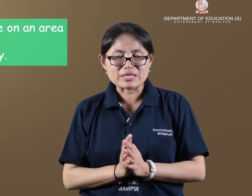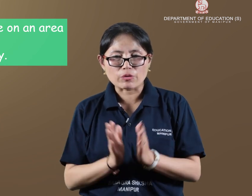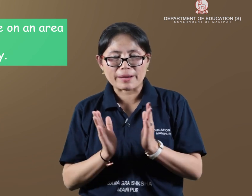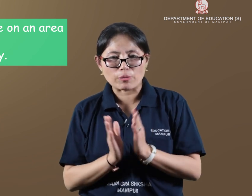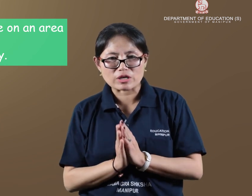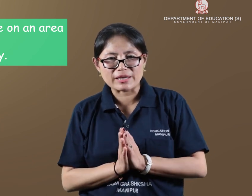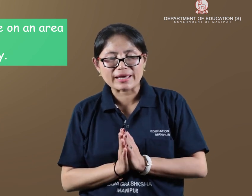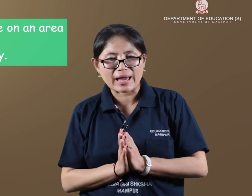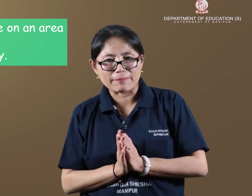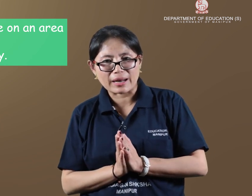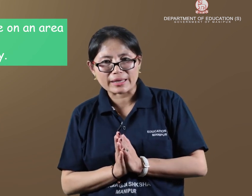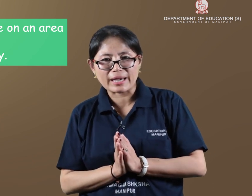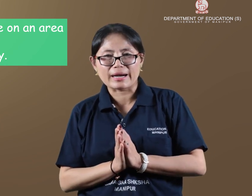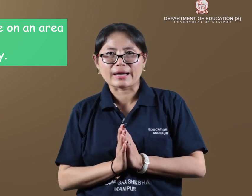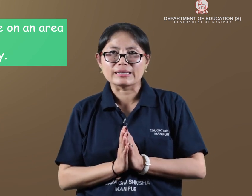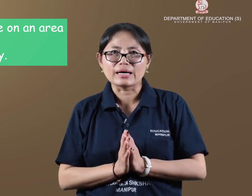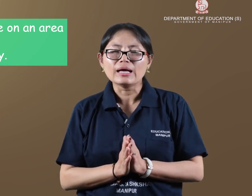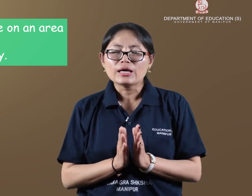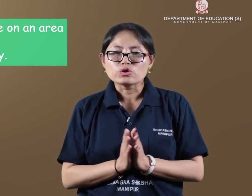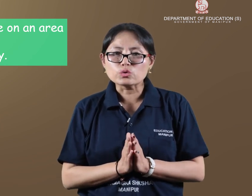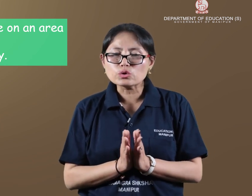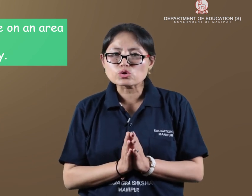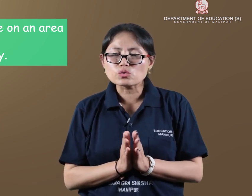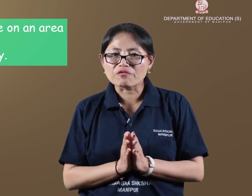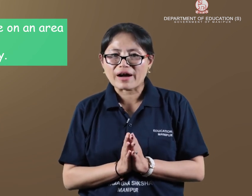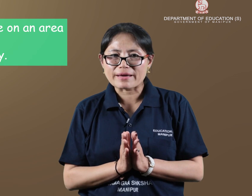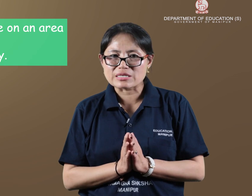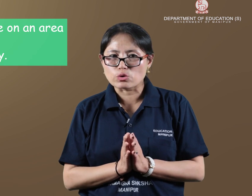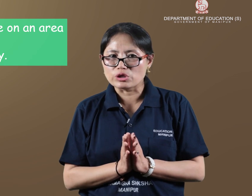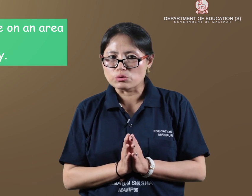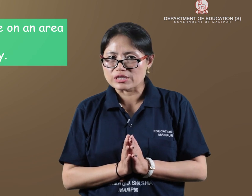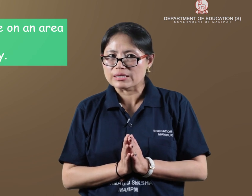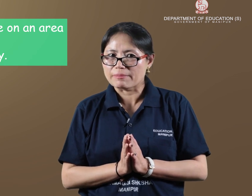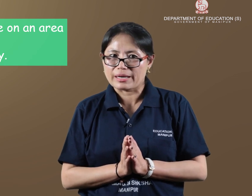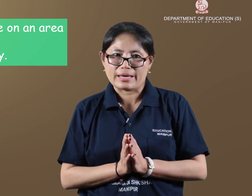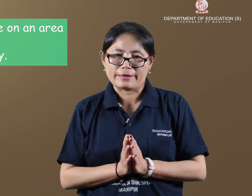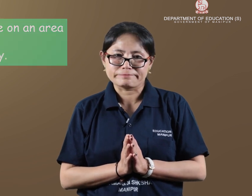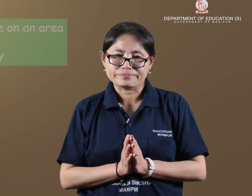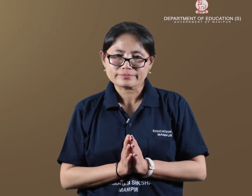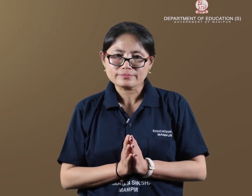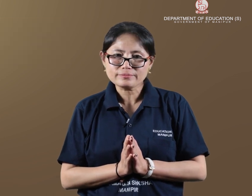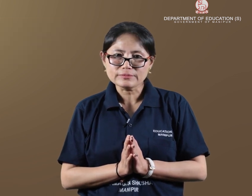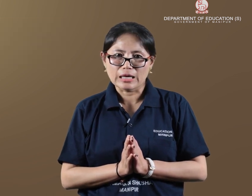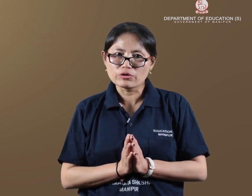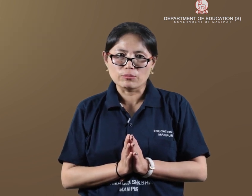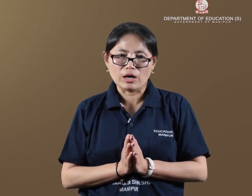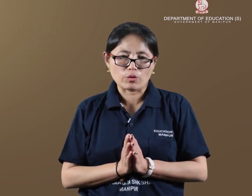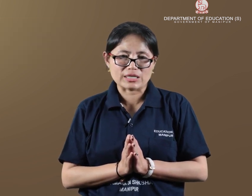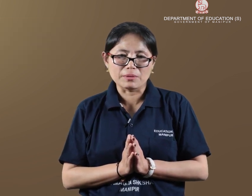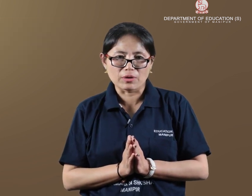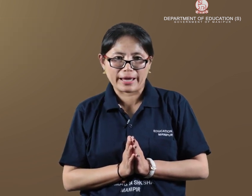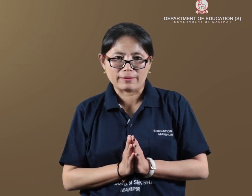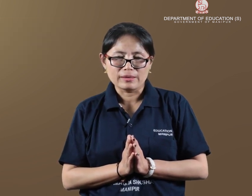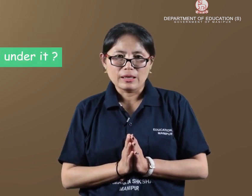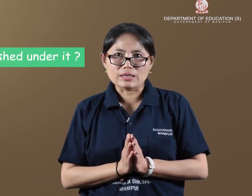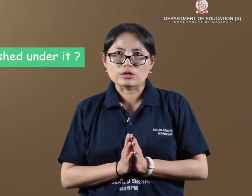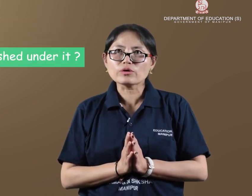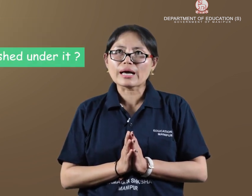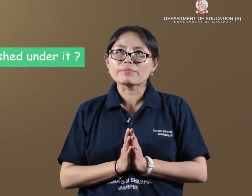ko approximately kaya ga mana gi har kanda 2250 newton ga mana hai aru de mo question namo mulai as adu yamba